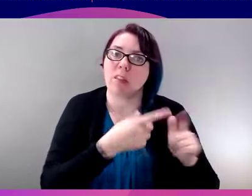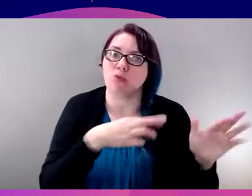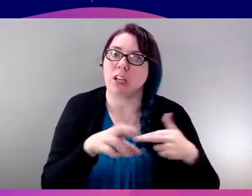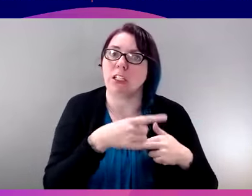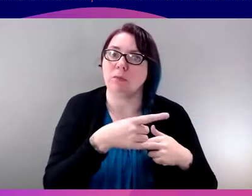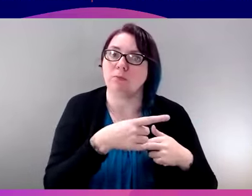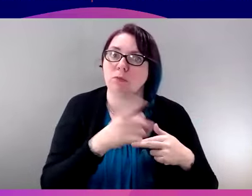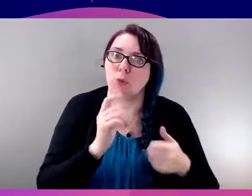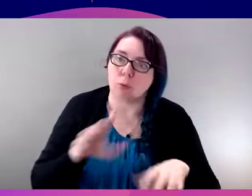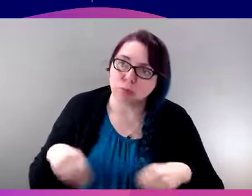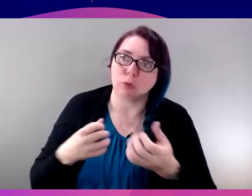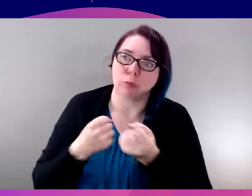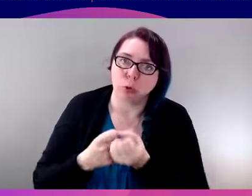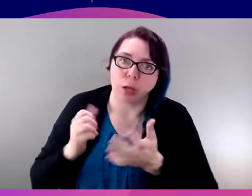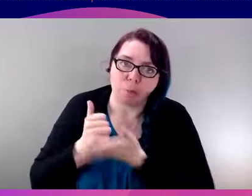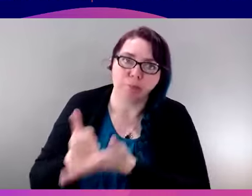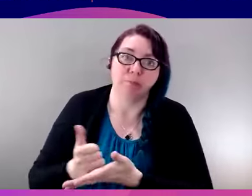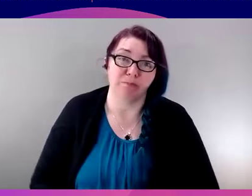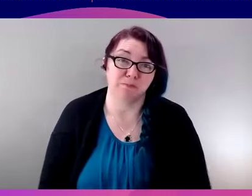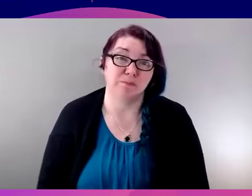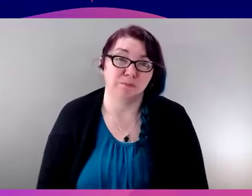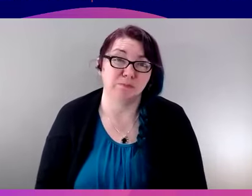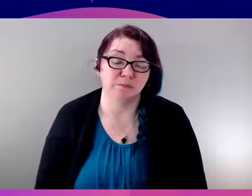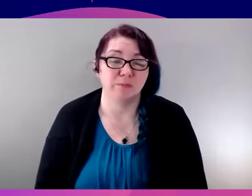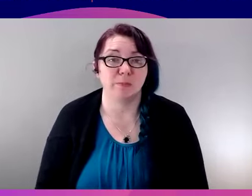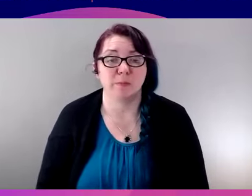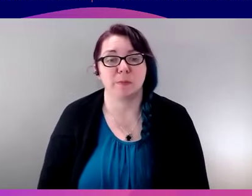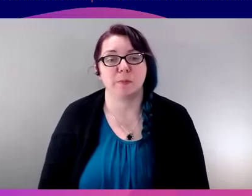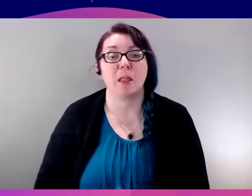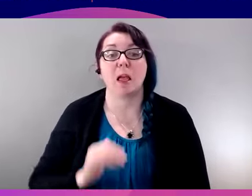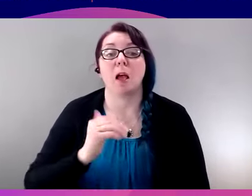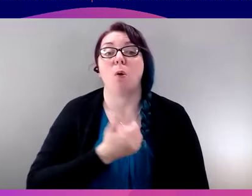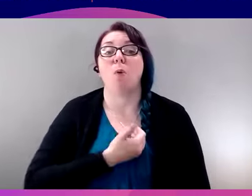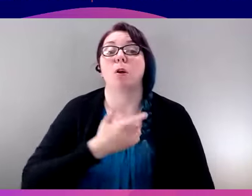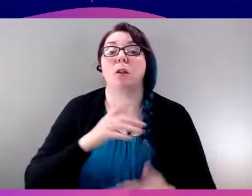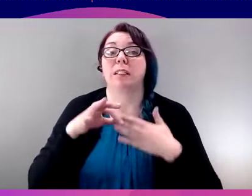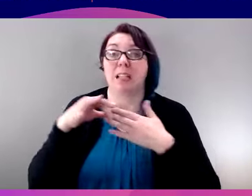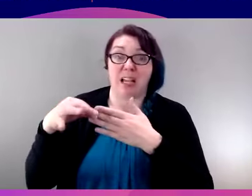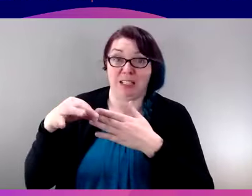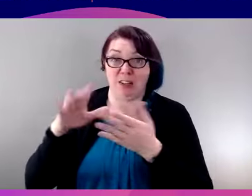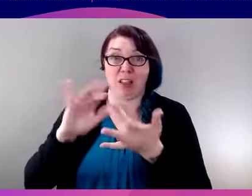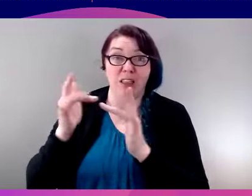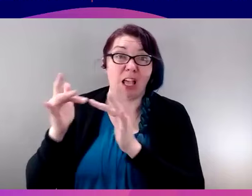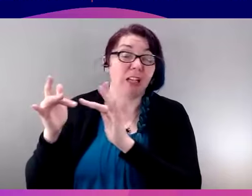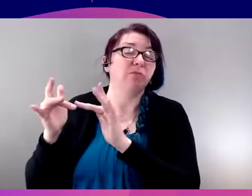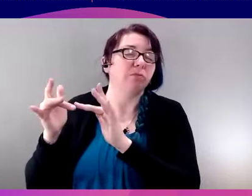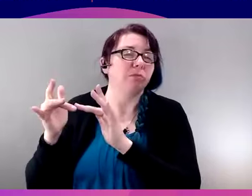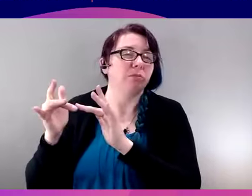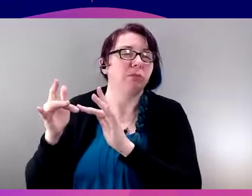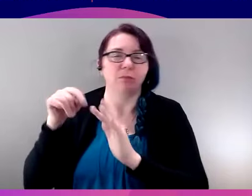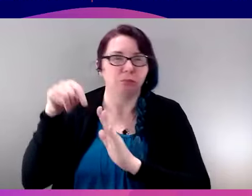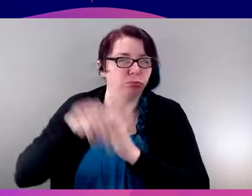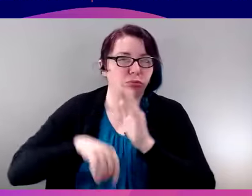plug, our collaboration guide goes in depth about how to build those partnerships, but also our module awareness,